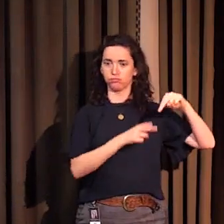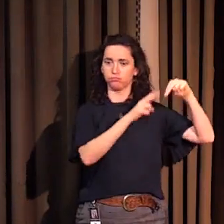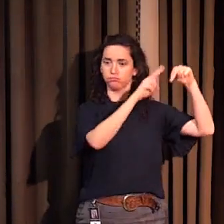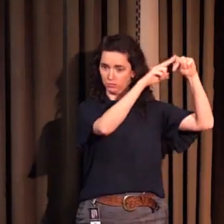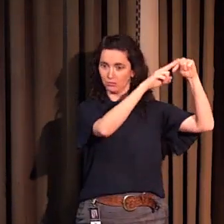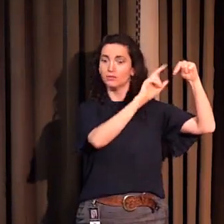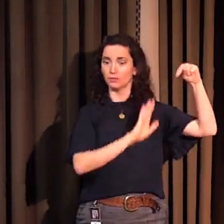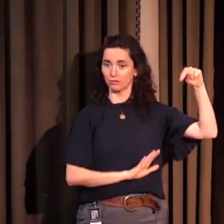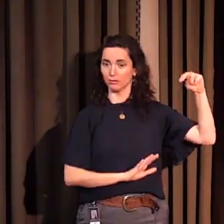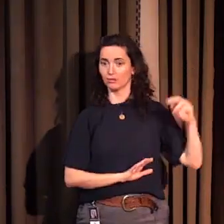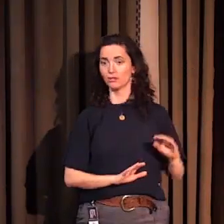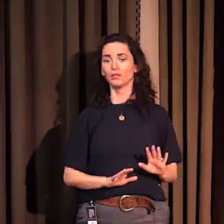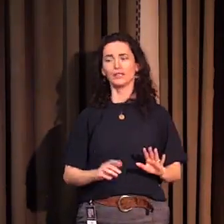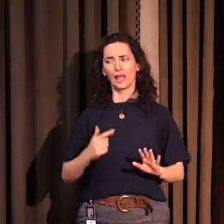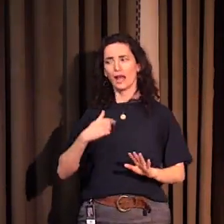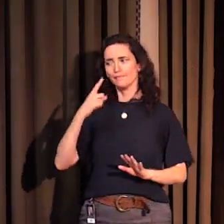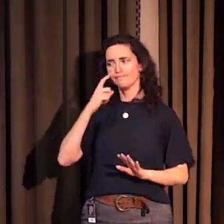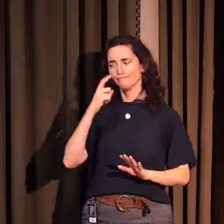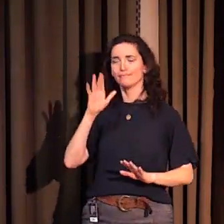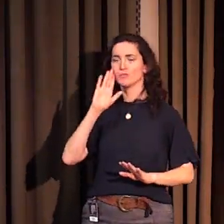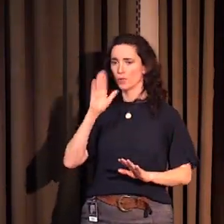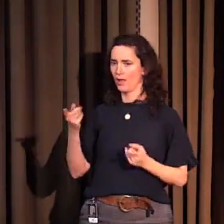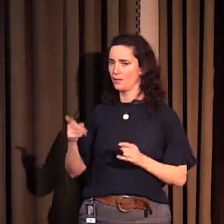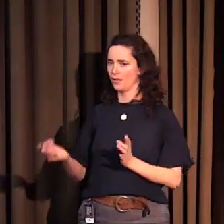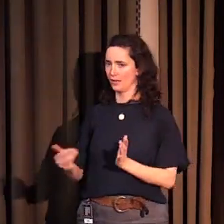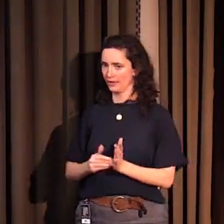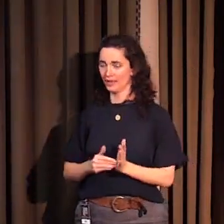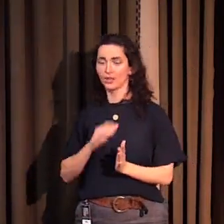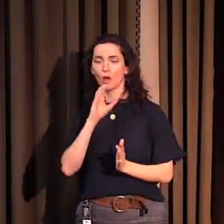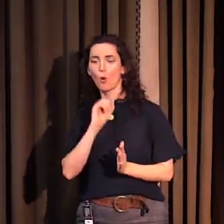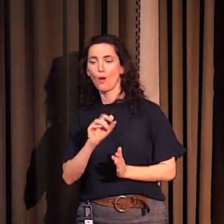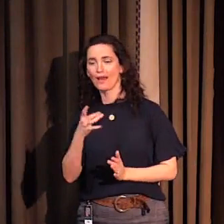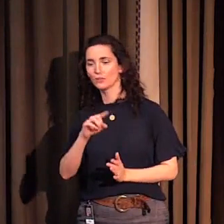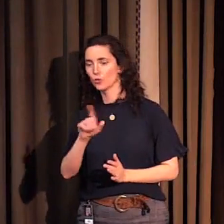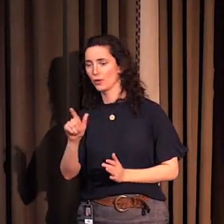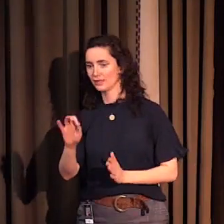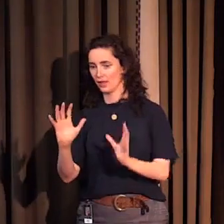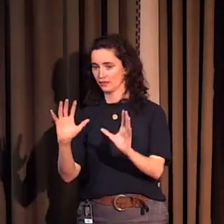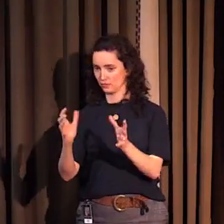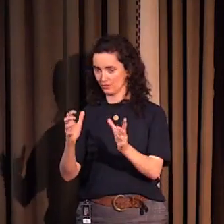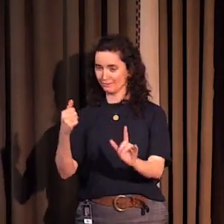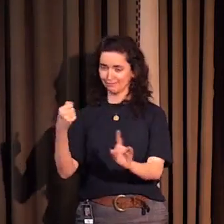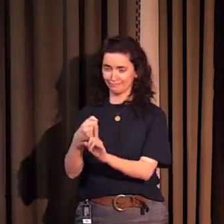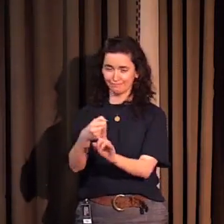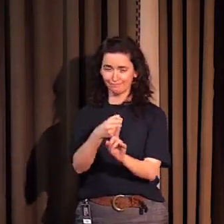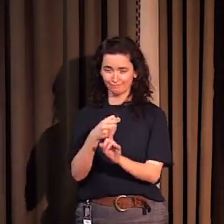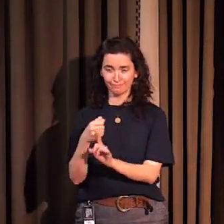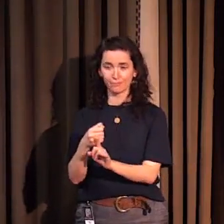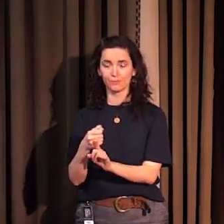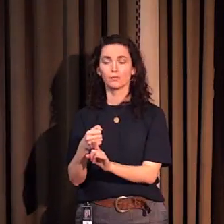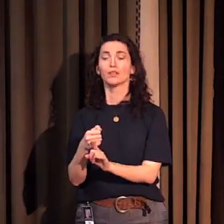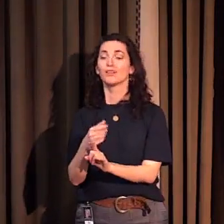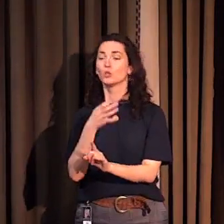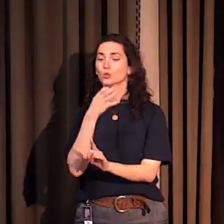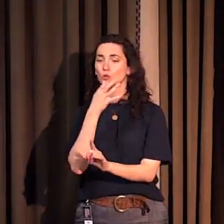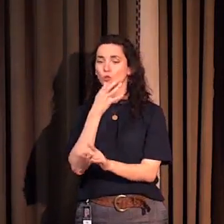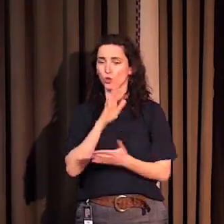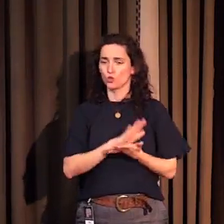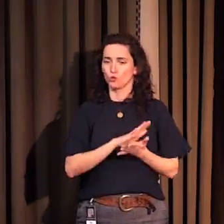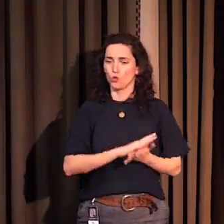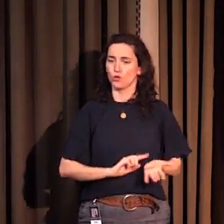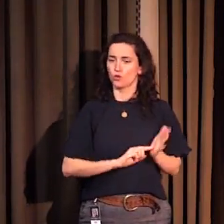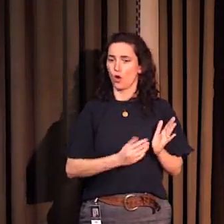group. I would expect that's what we see here. 18 through 29-year-old is leading right now. Schools, K through 12, are coming back into session now. I